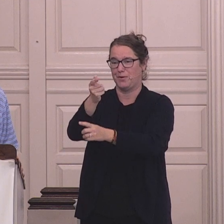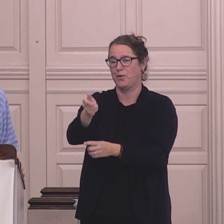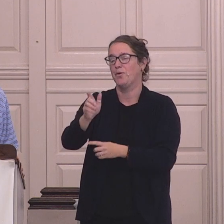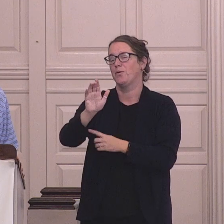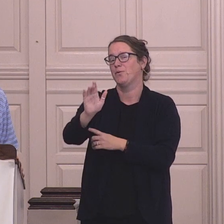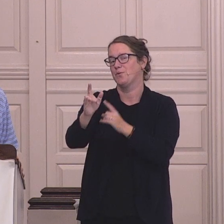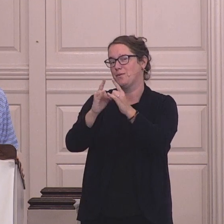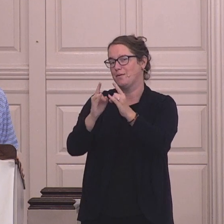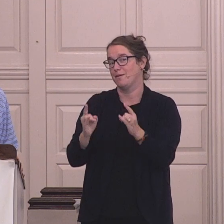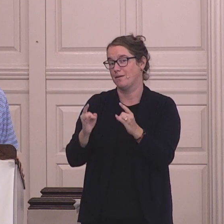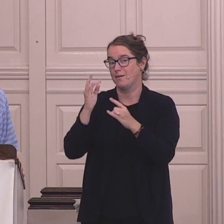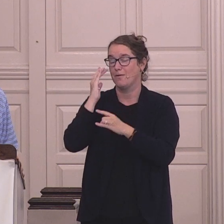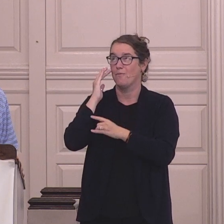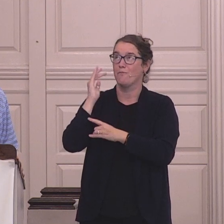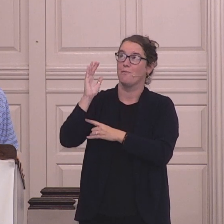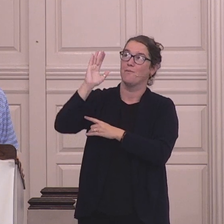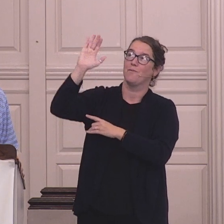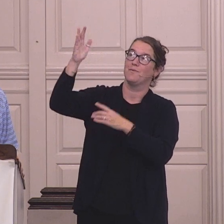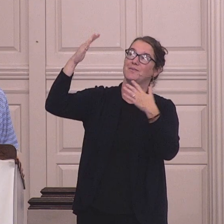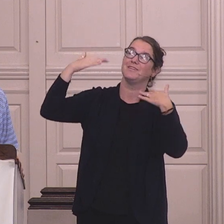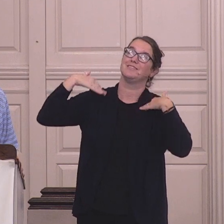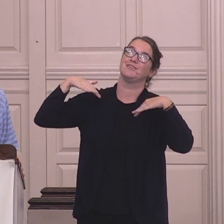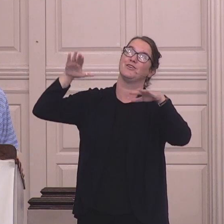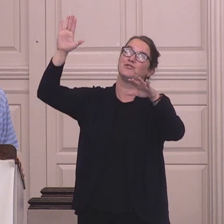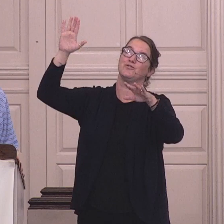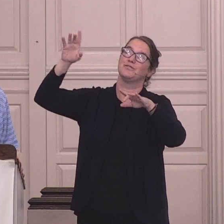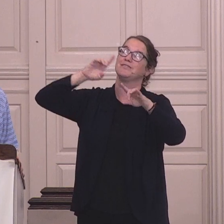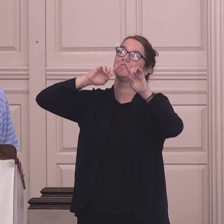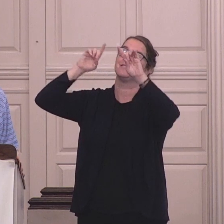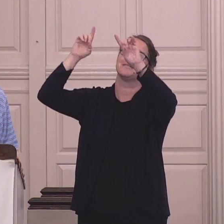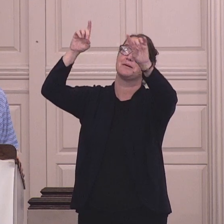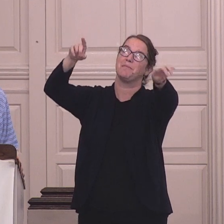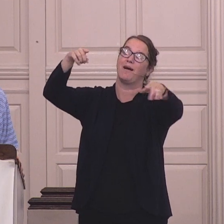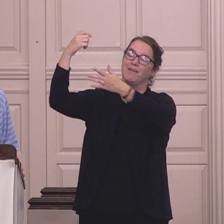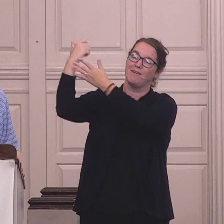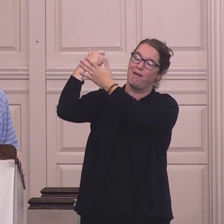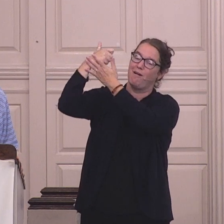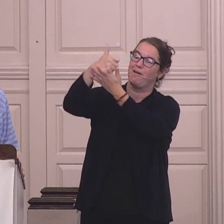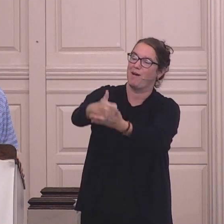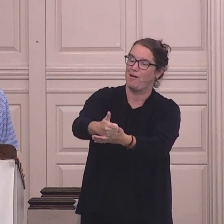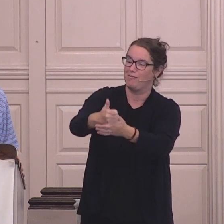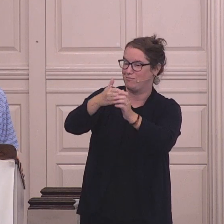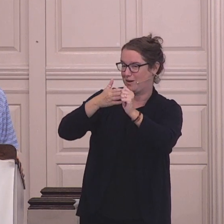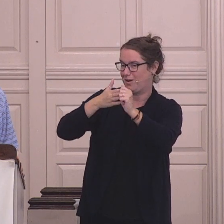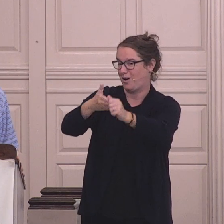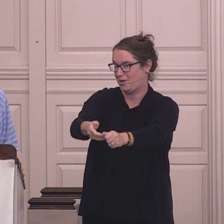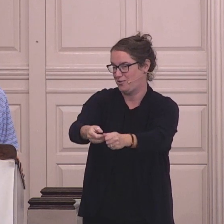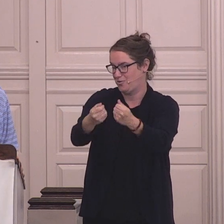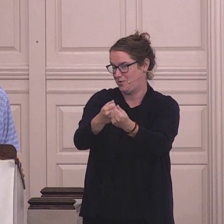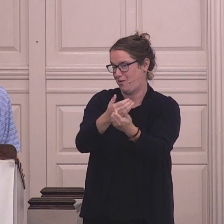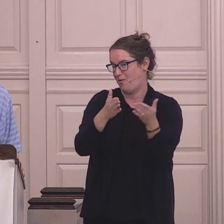his angels he has given command about you, that they guard you in all your ways.